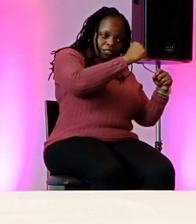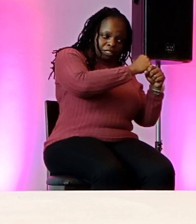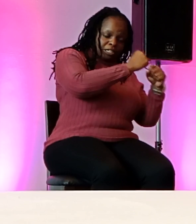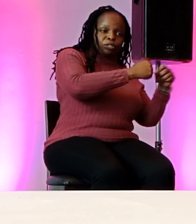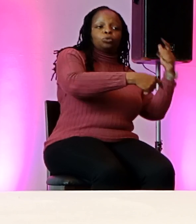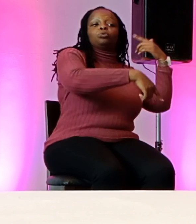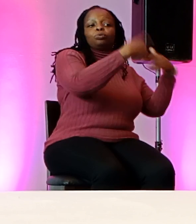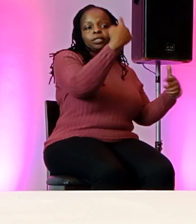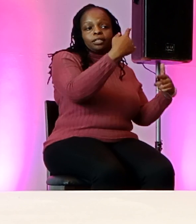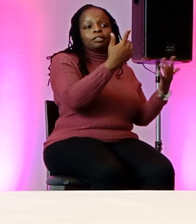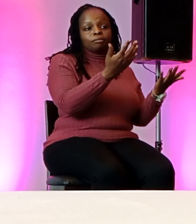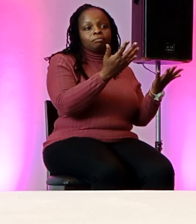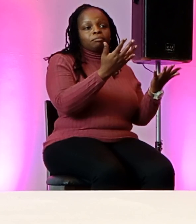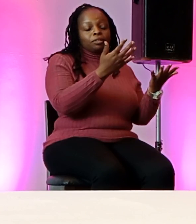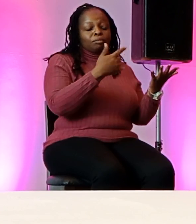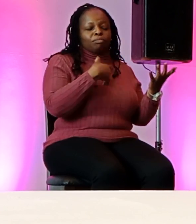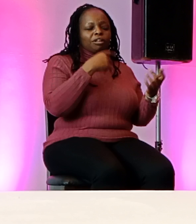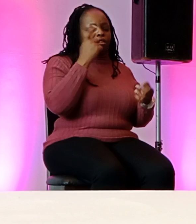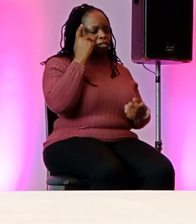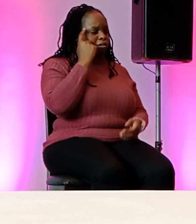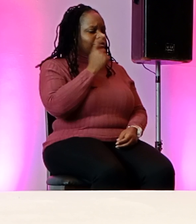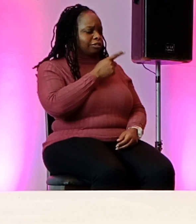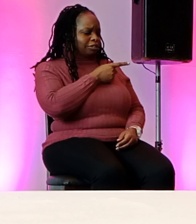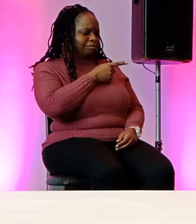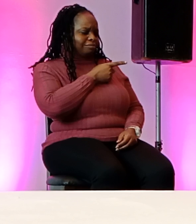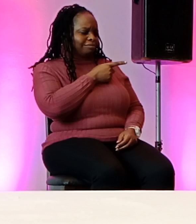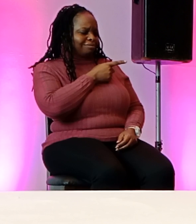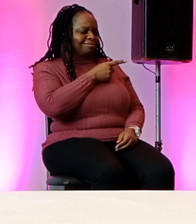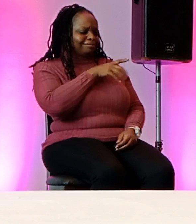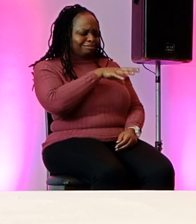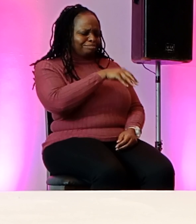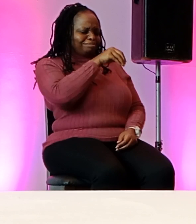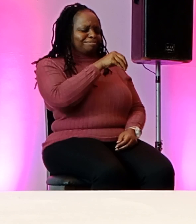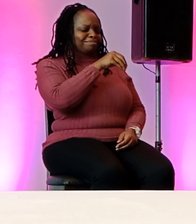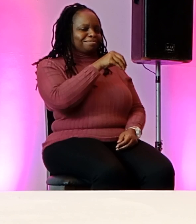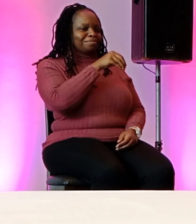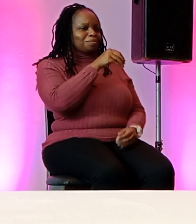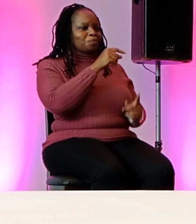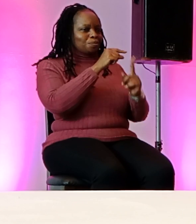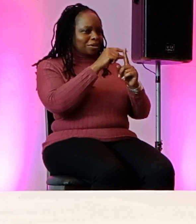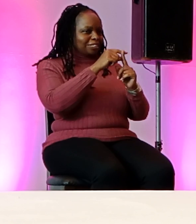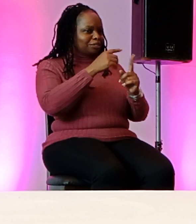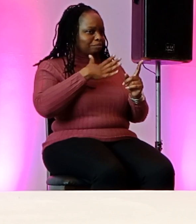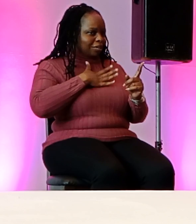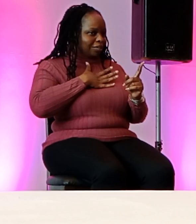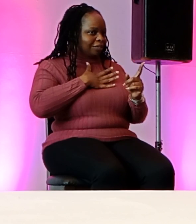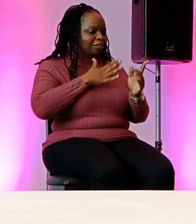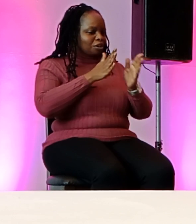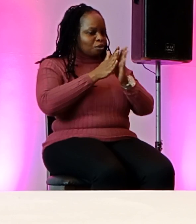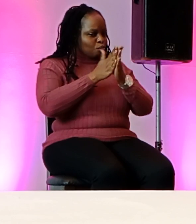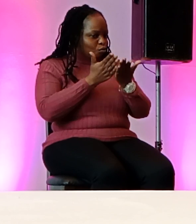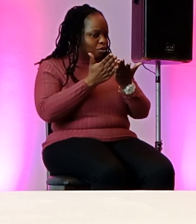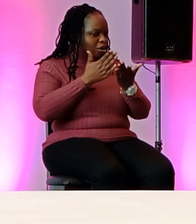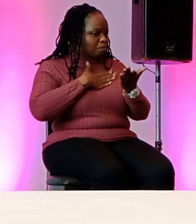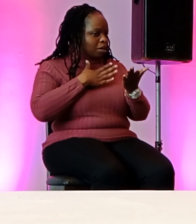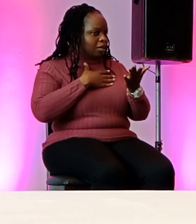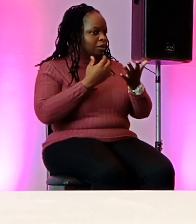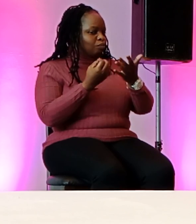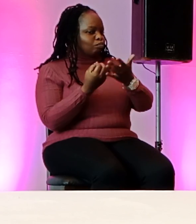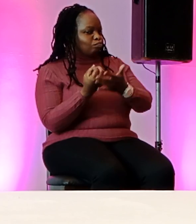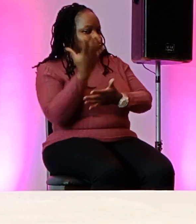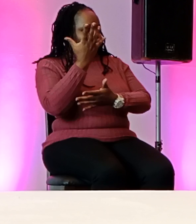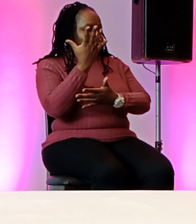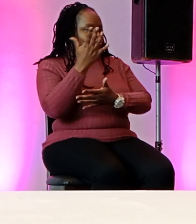get space. I thought, she's taking my words. My book, which is due for launch later